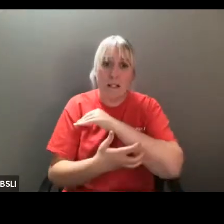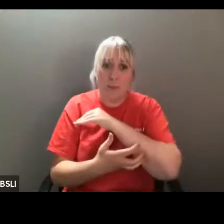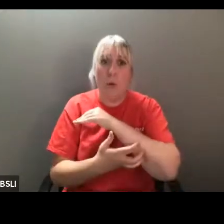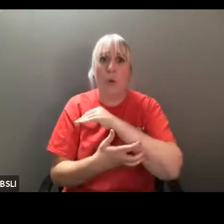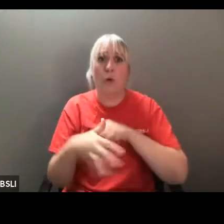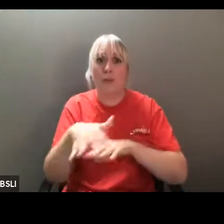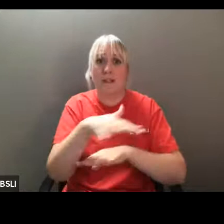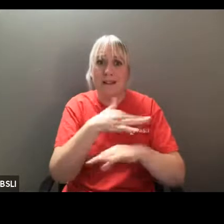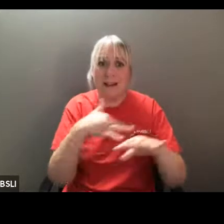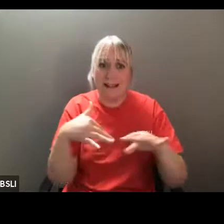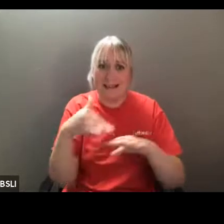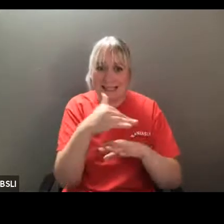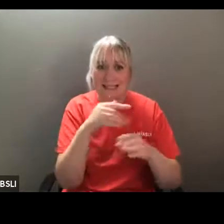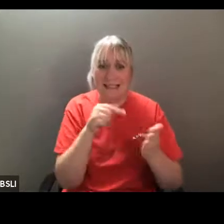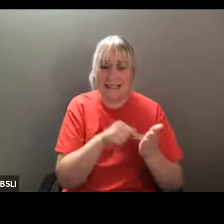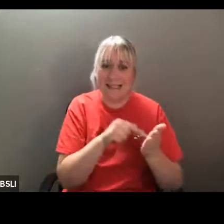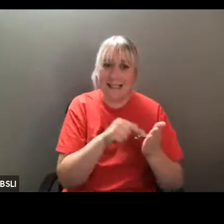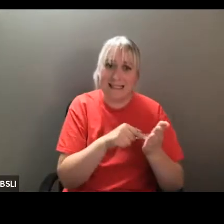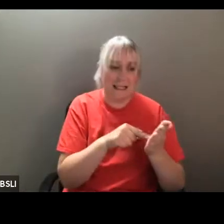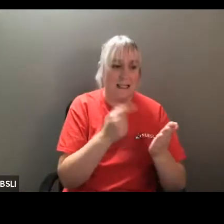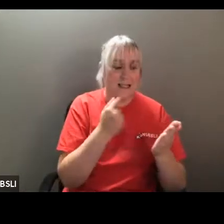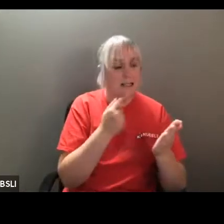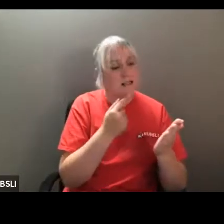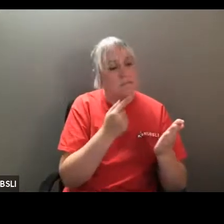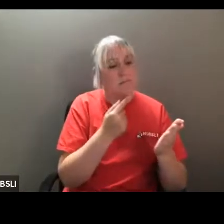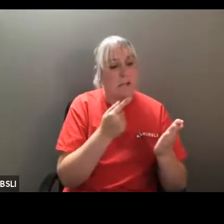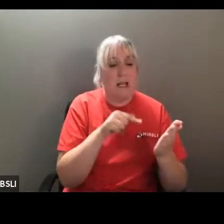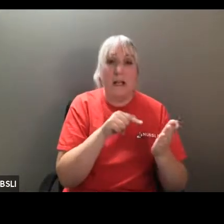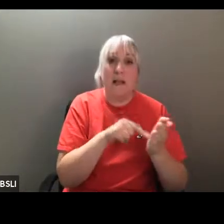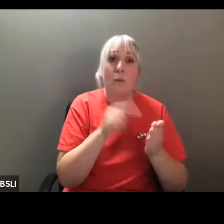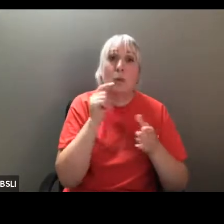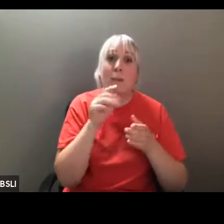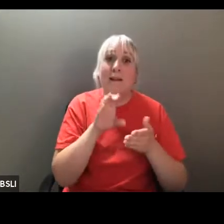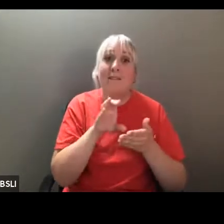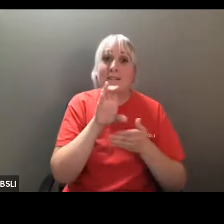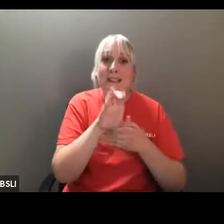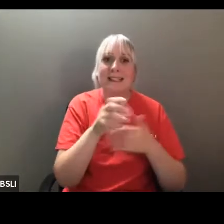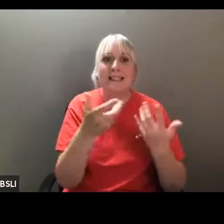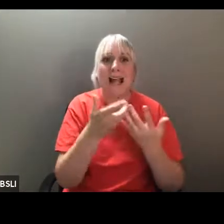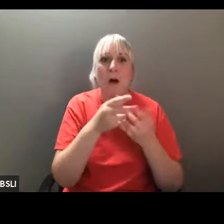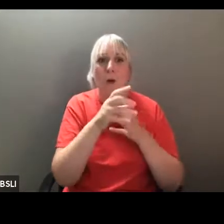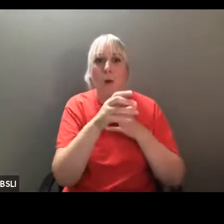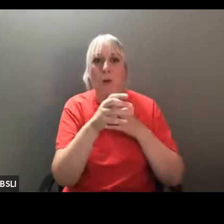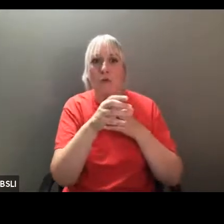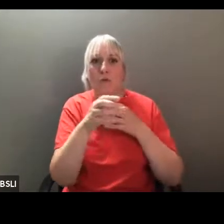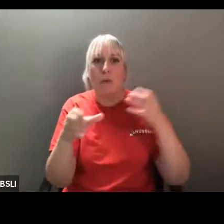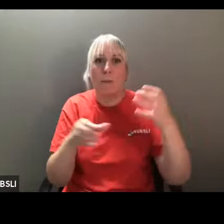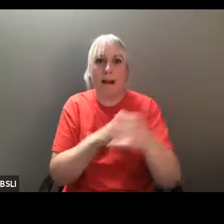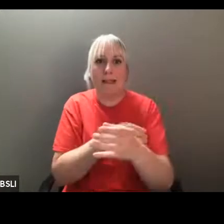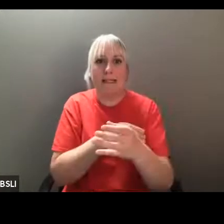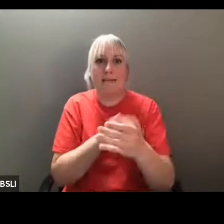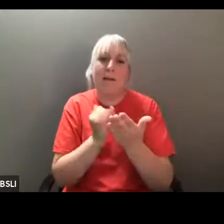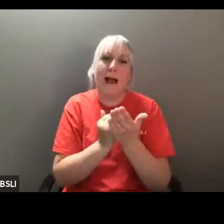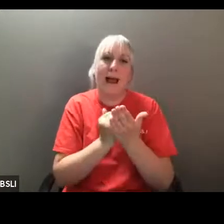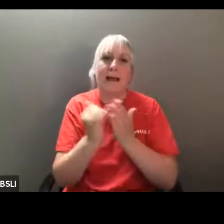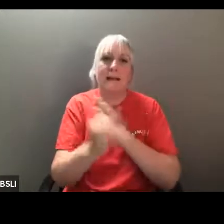scheme targeting the poor, it's usually funded by replacing existing anti-poverty universal